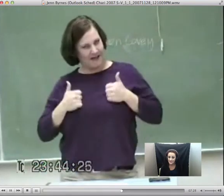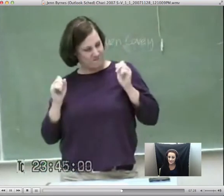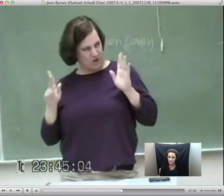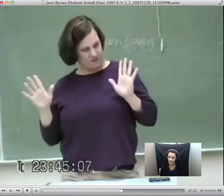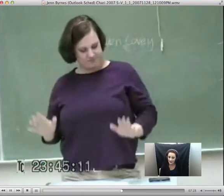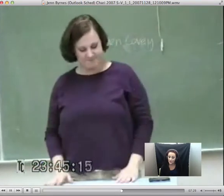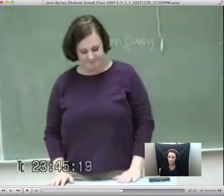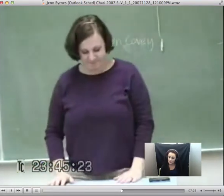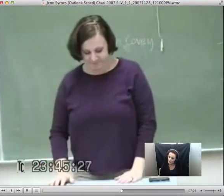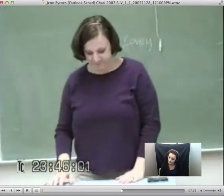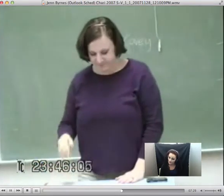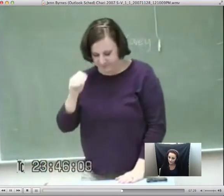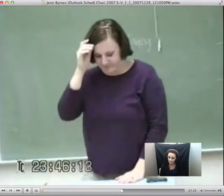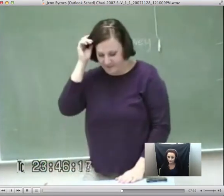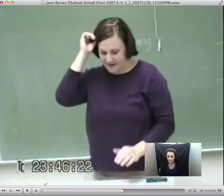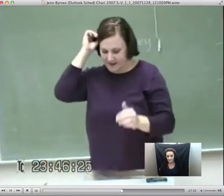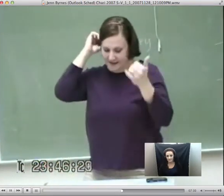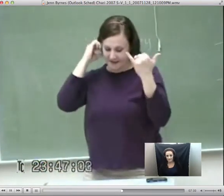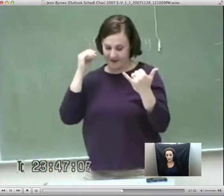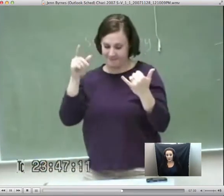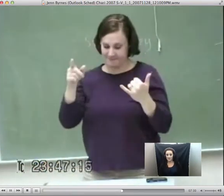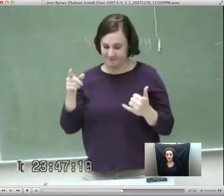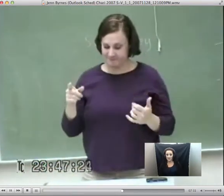different way that works with me, or works for me.